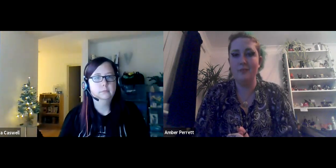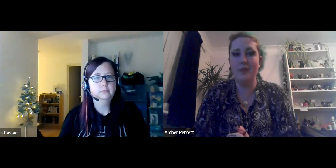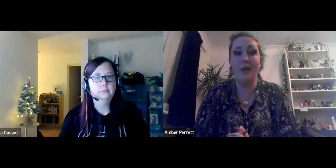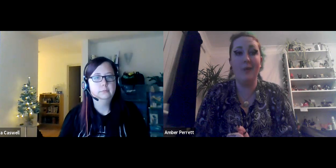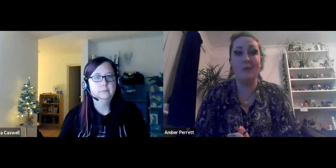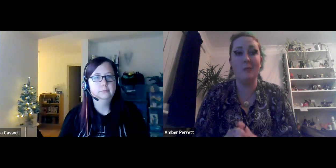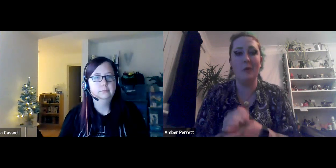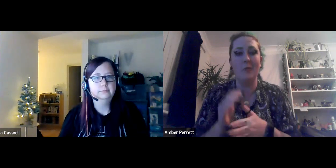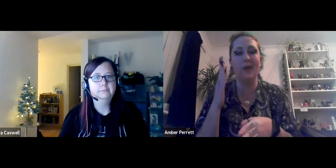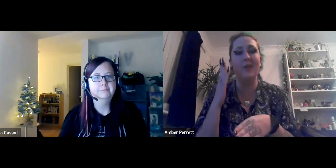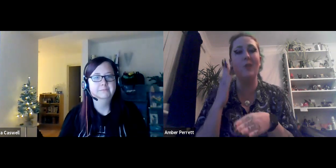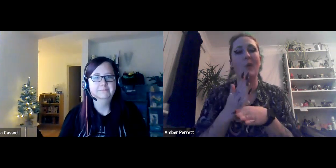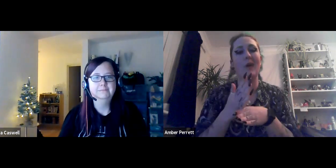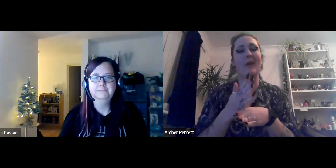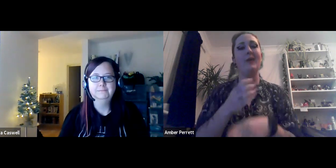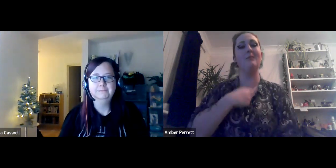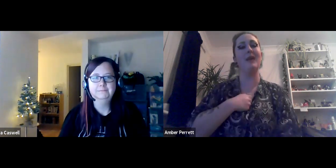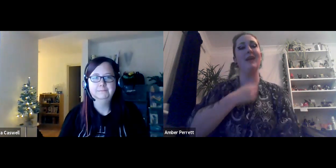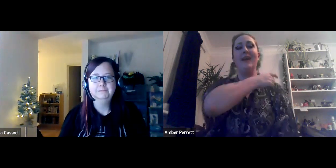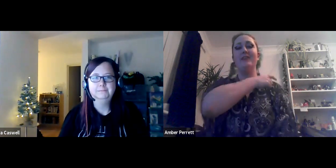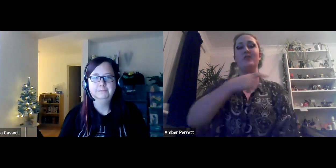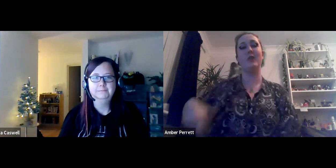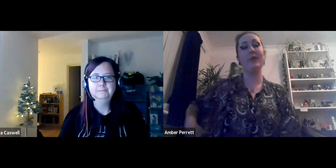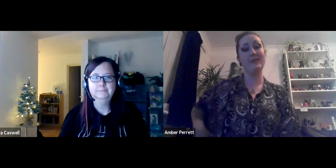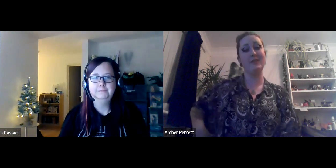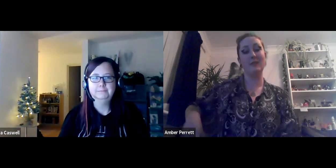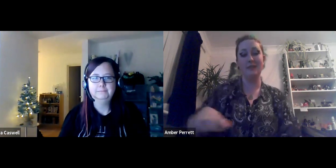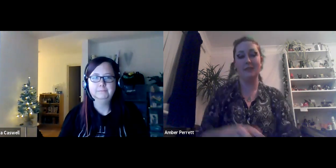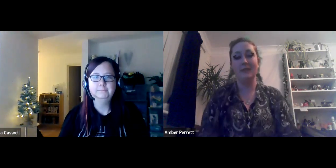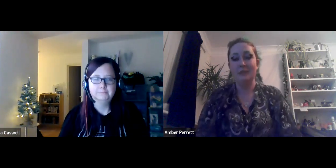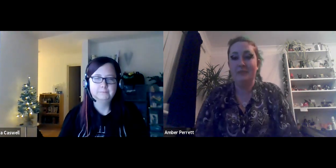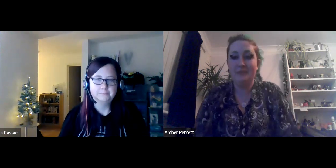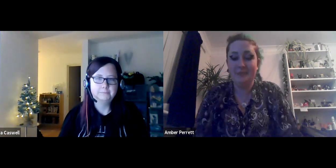And I respond with work, me, insurance.